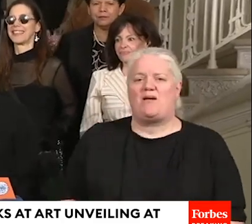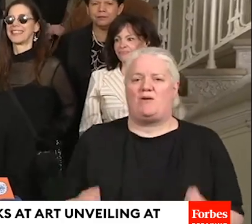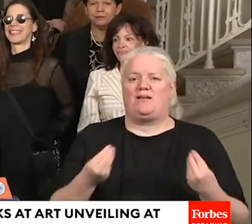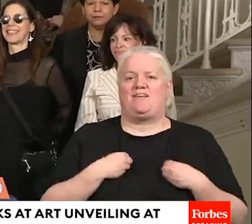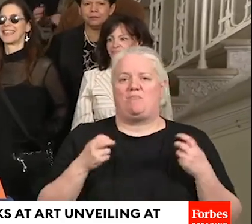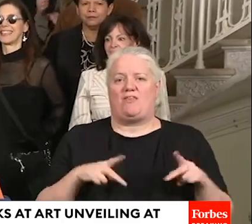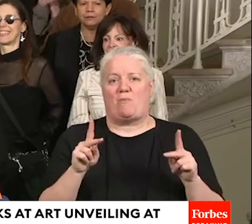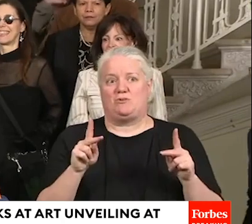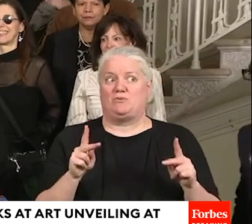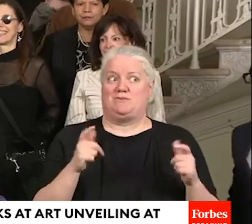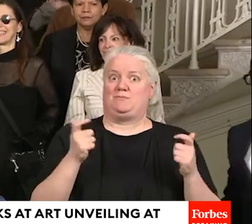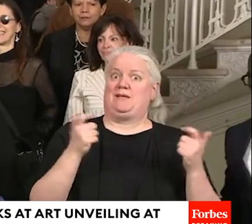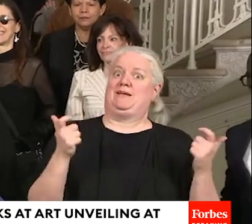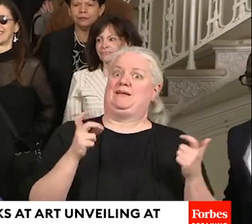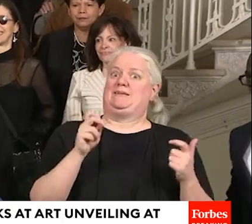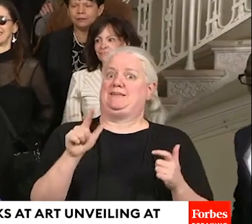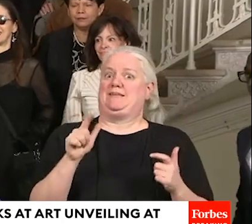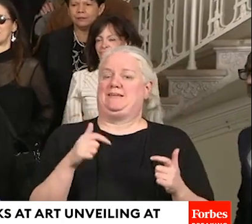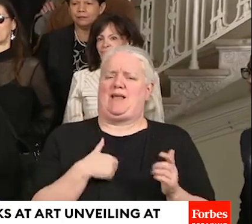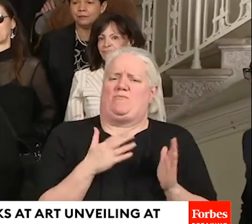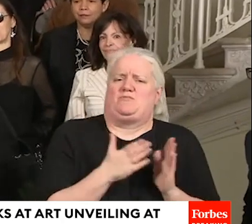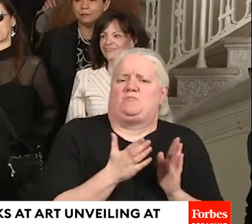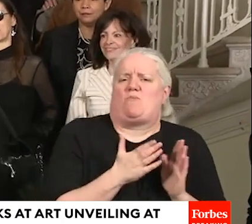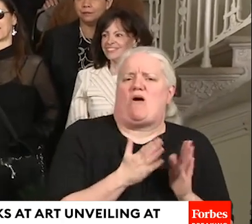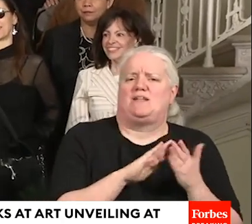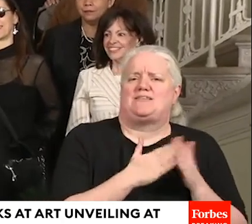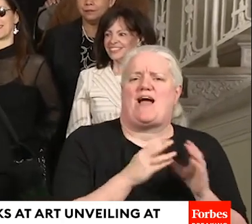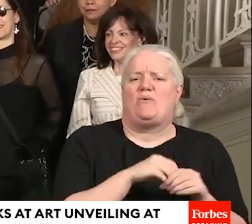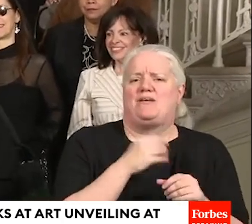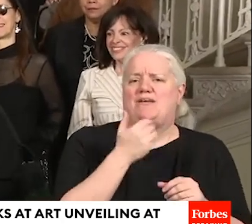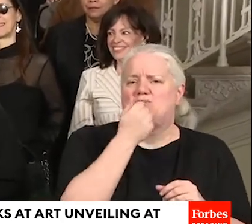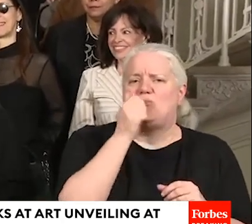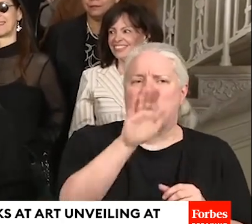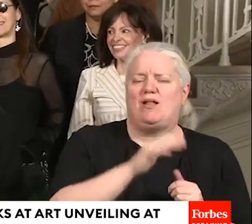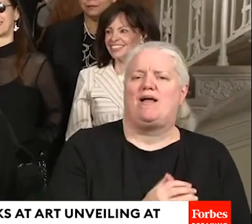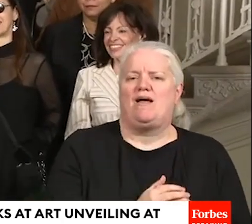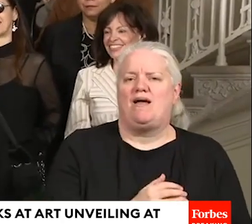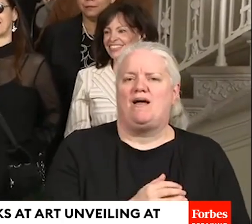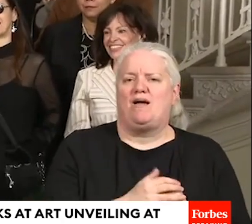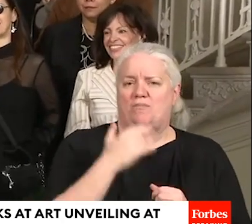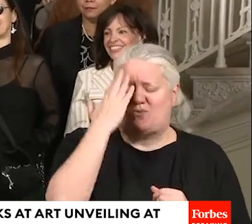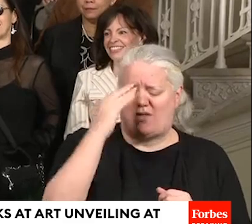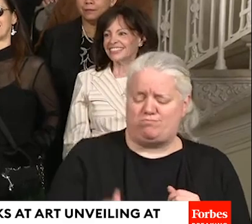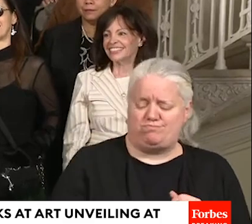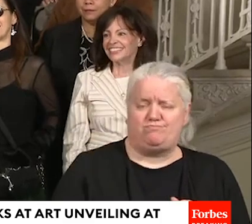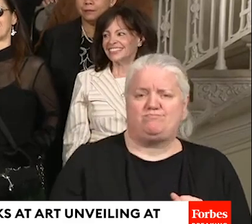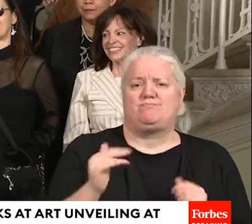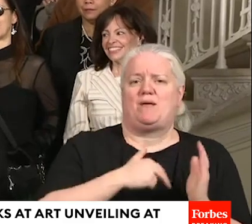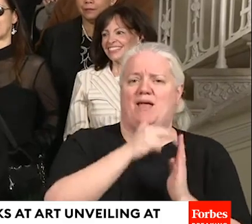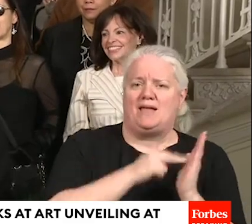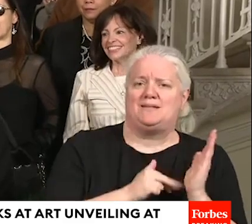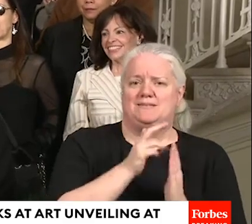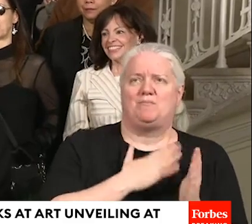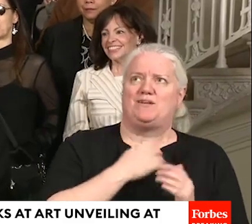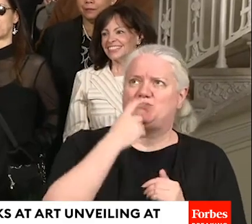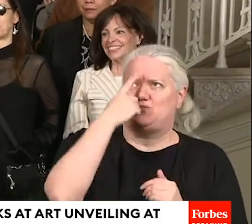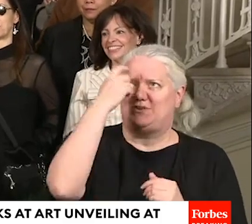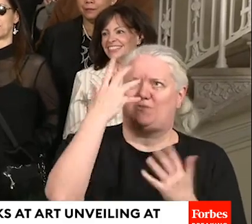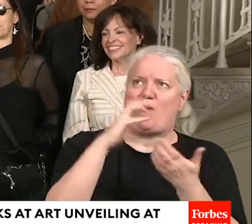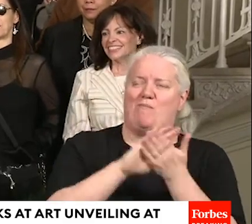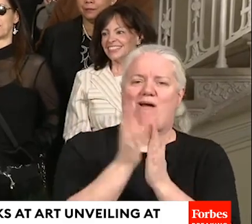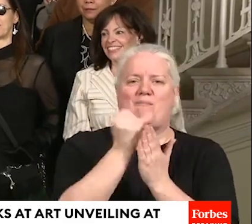deal. I'm coming from a small town in Jerusalem. Been painting since I'm a little kid. It was always my dream. And